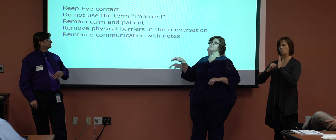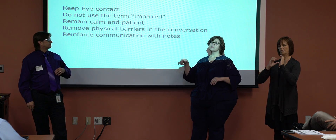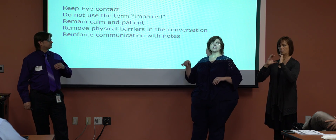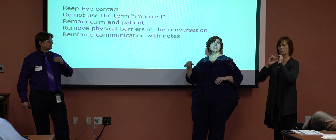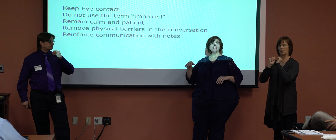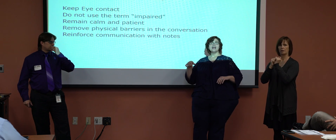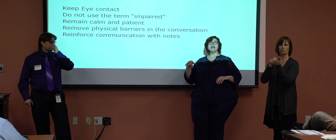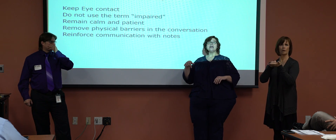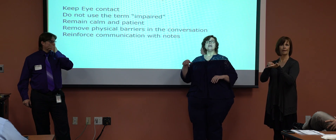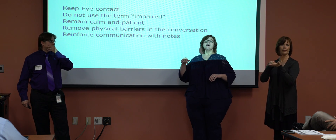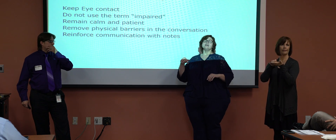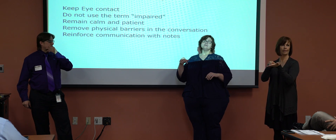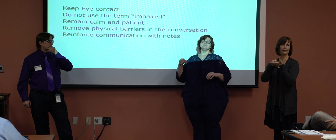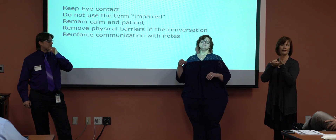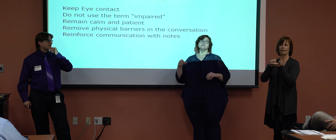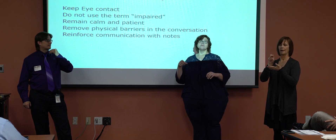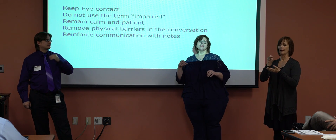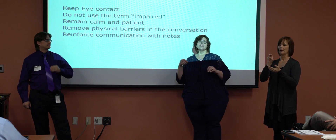notes.